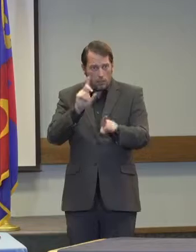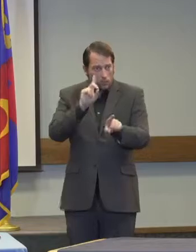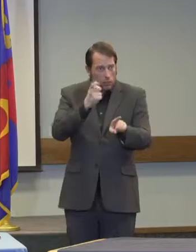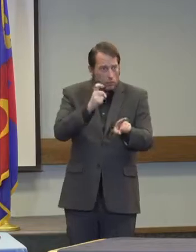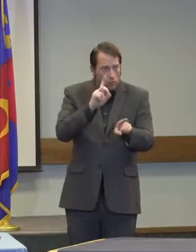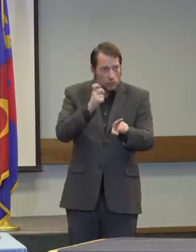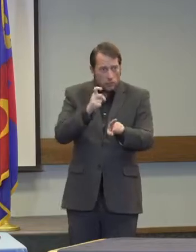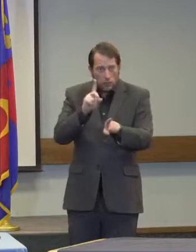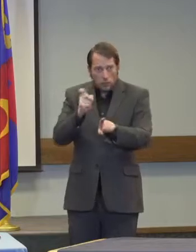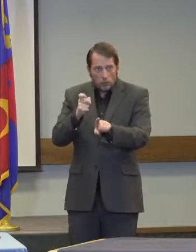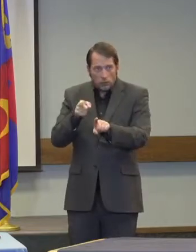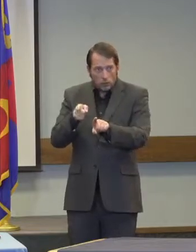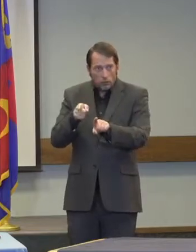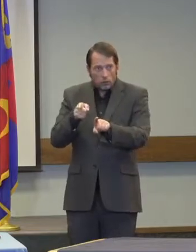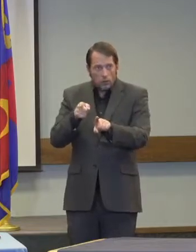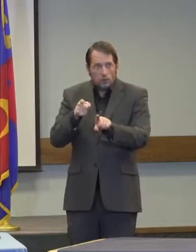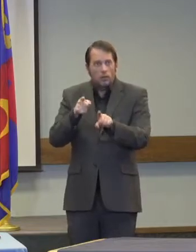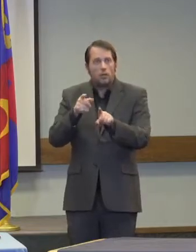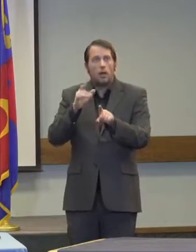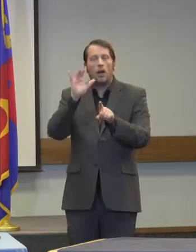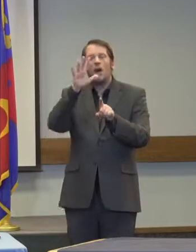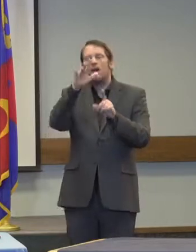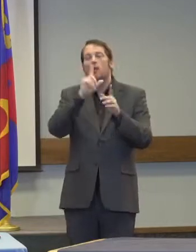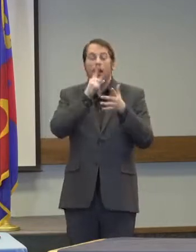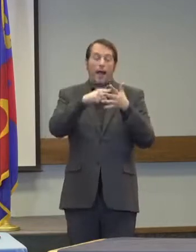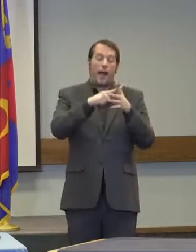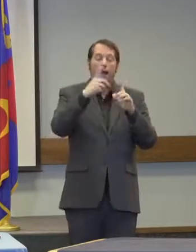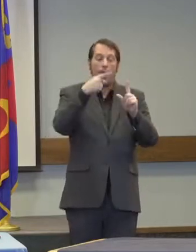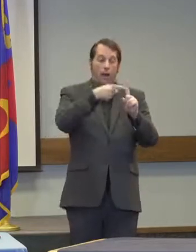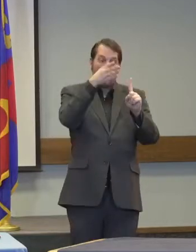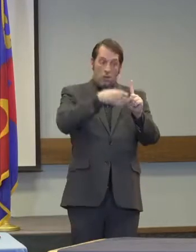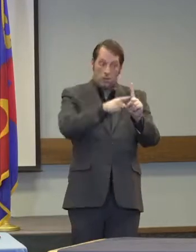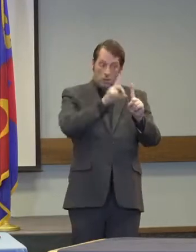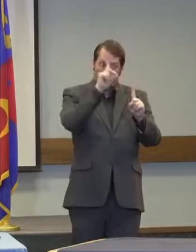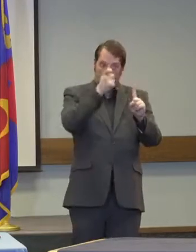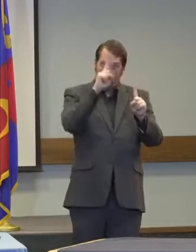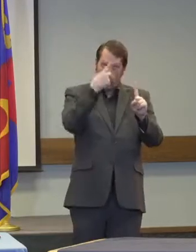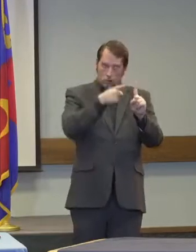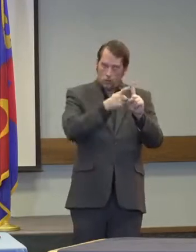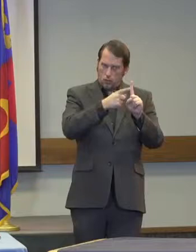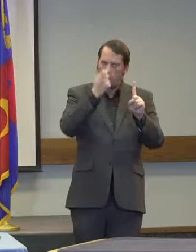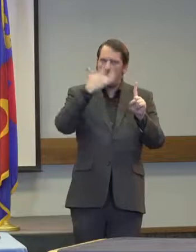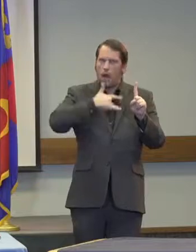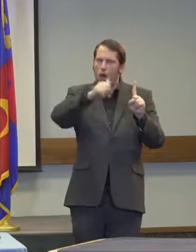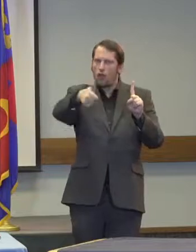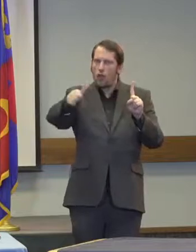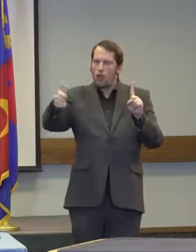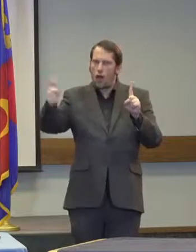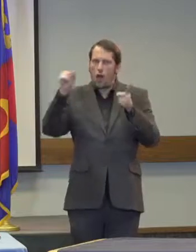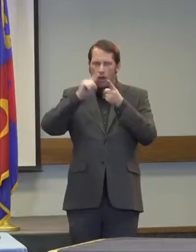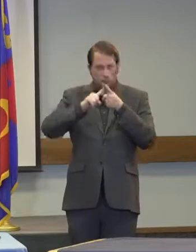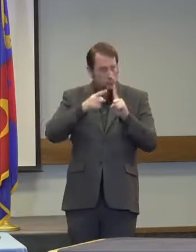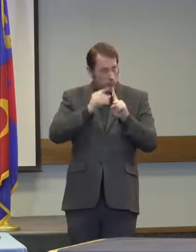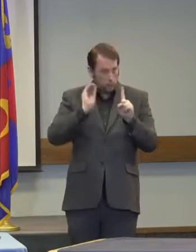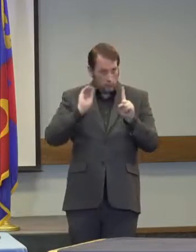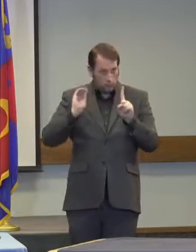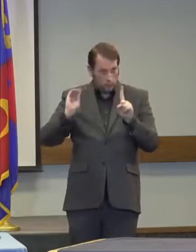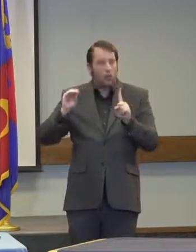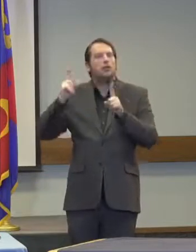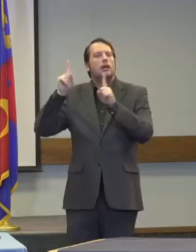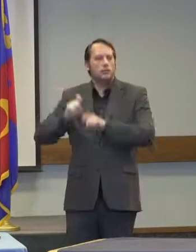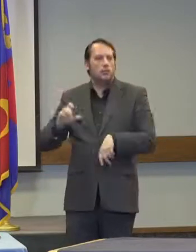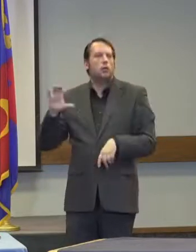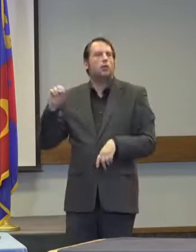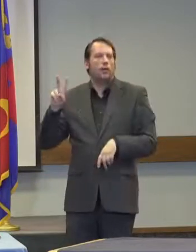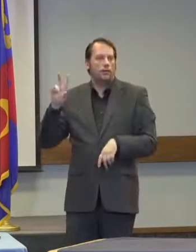other kits come from, or tests come from, private laboratories that providers can order on their own through visiting them in their